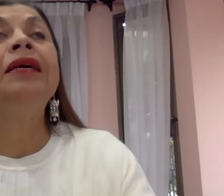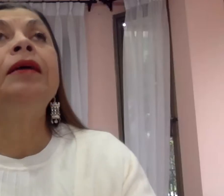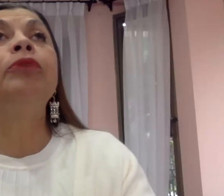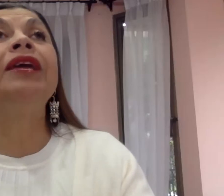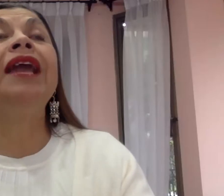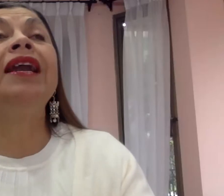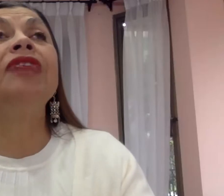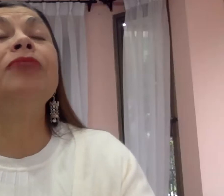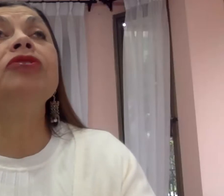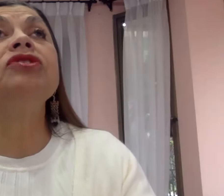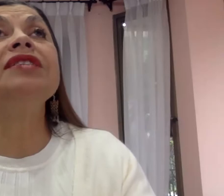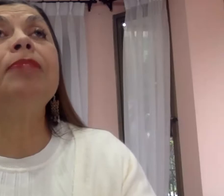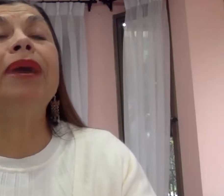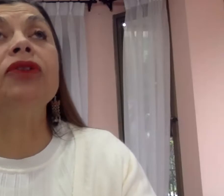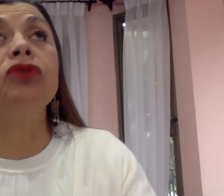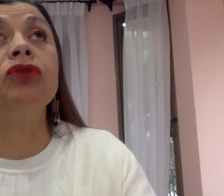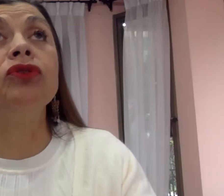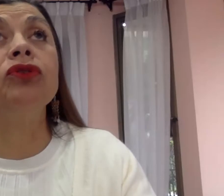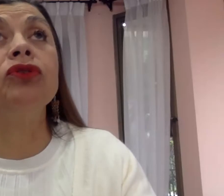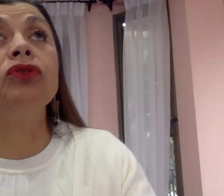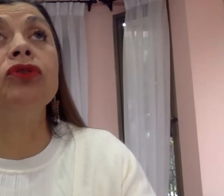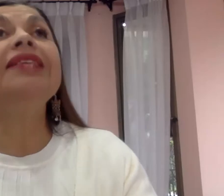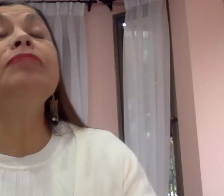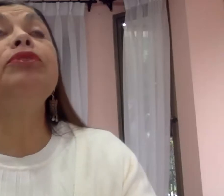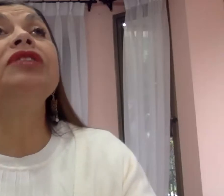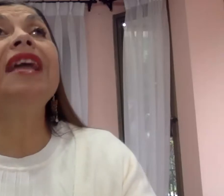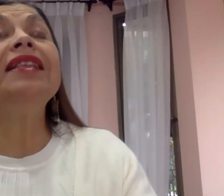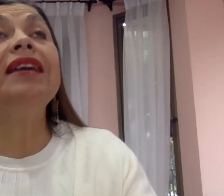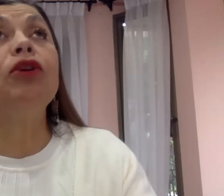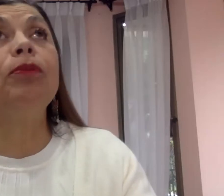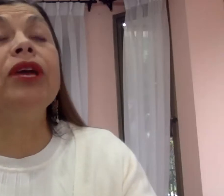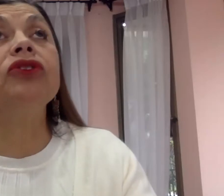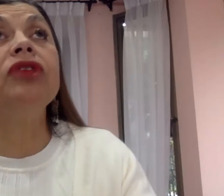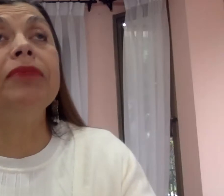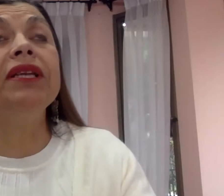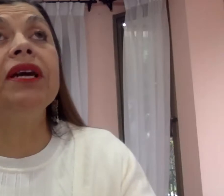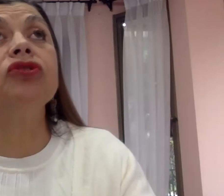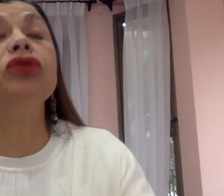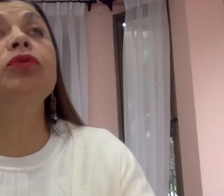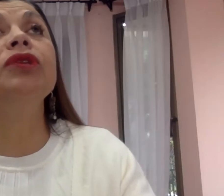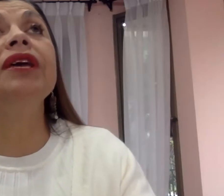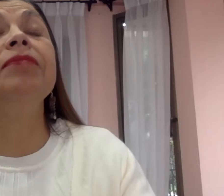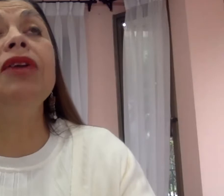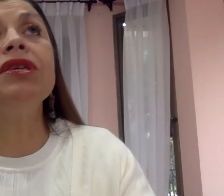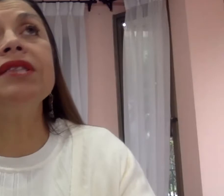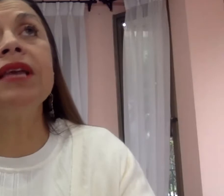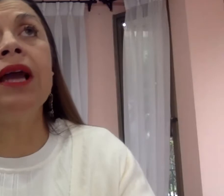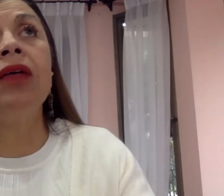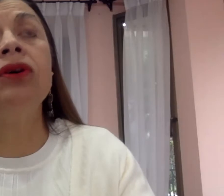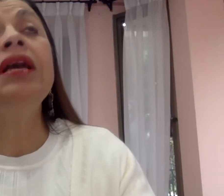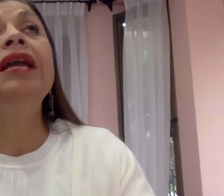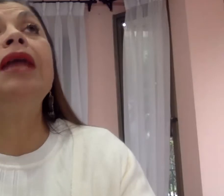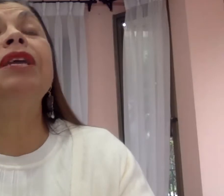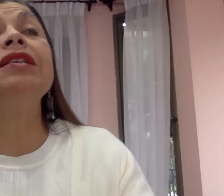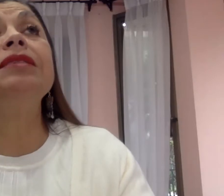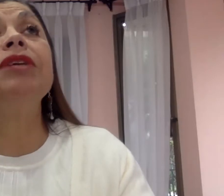school personnel, administrators, everyone has to be involved in this awareness. And this is very important for